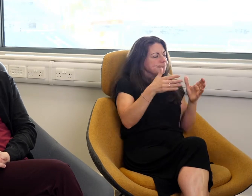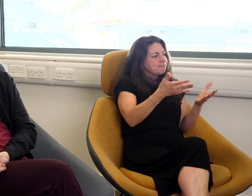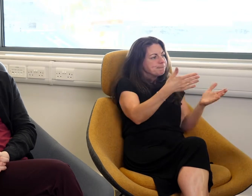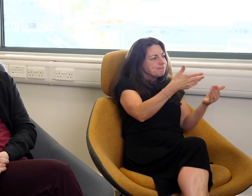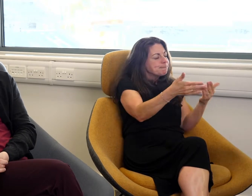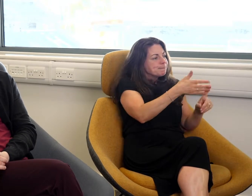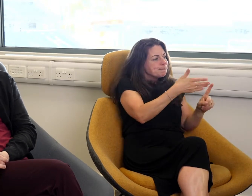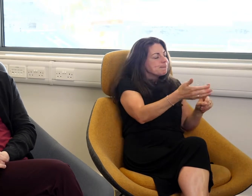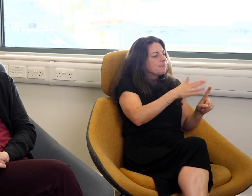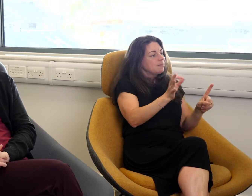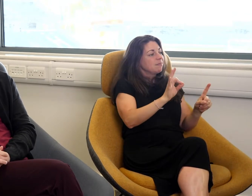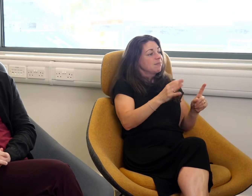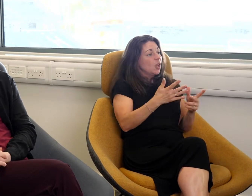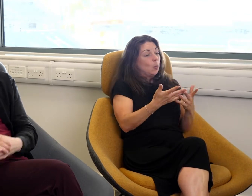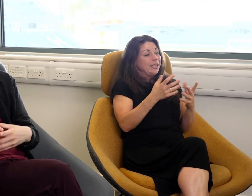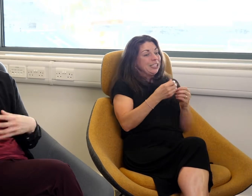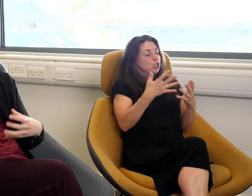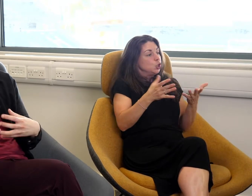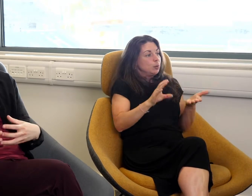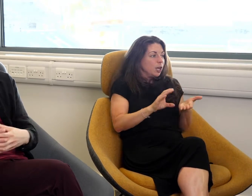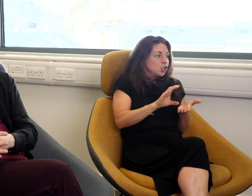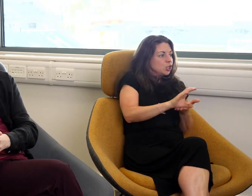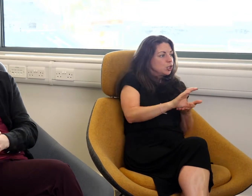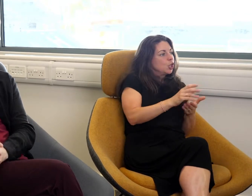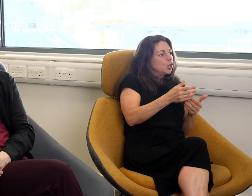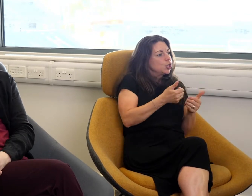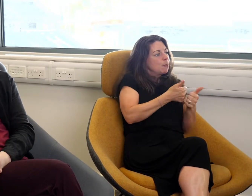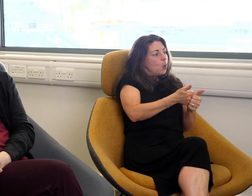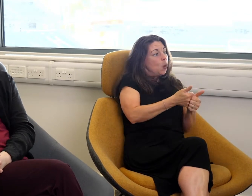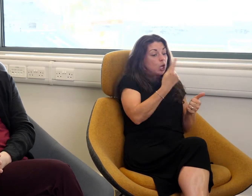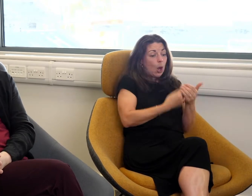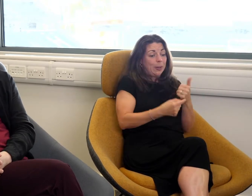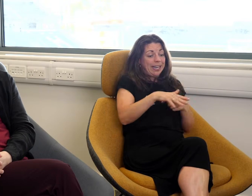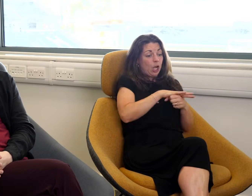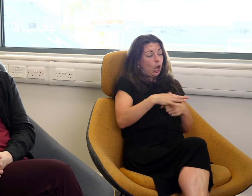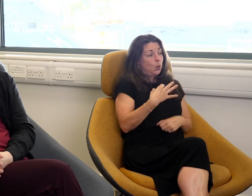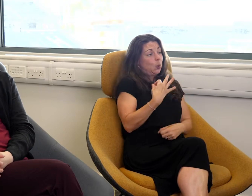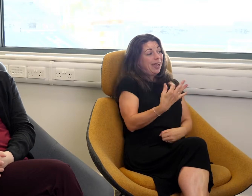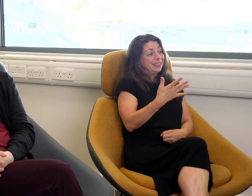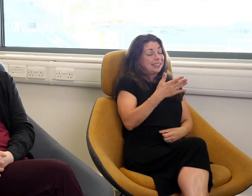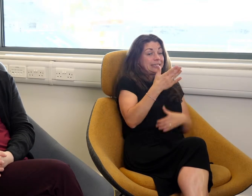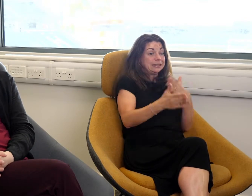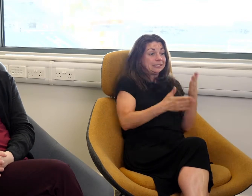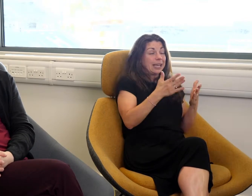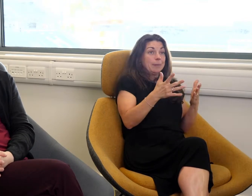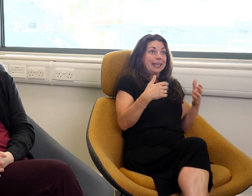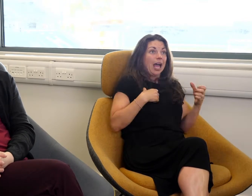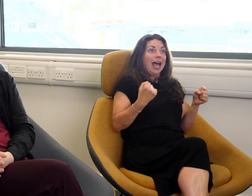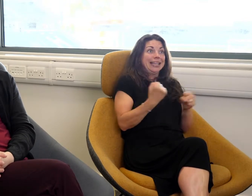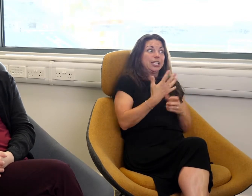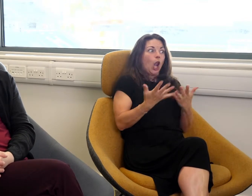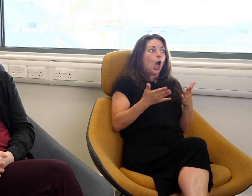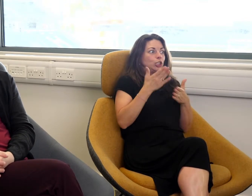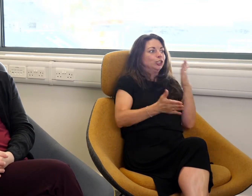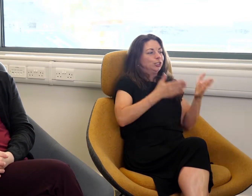too much resource into them, other than what the local candidates were doing. And I did do quite a lot there, but yeah, there were about